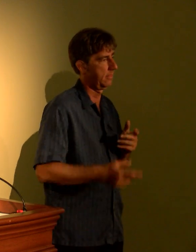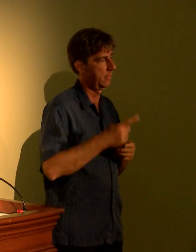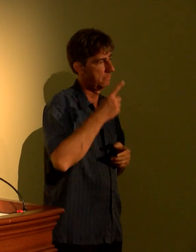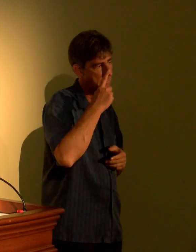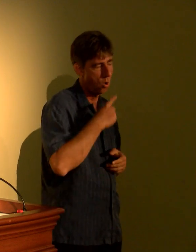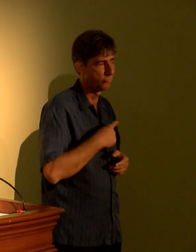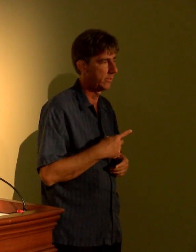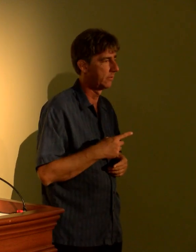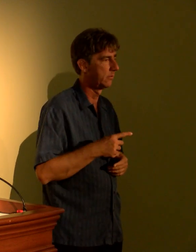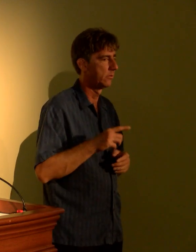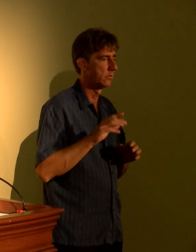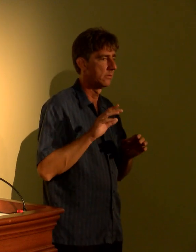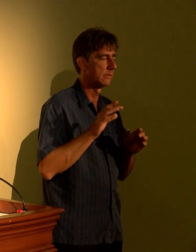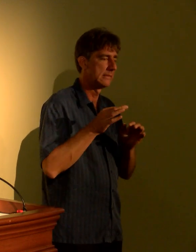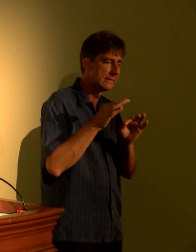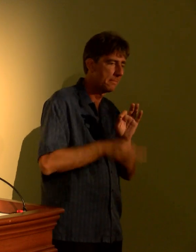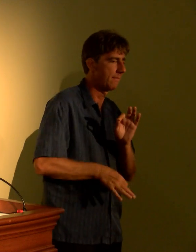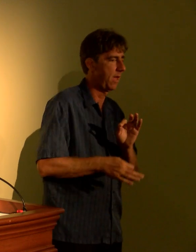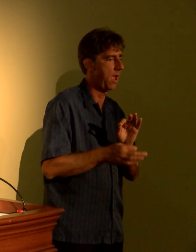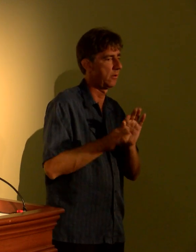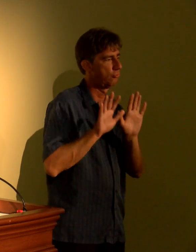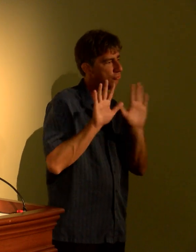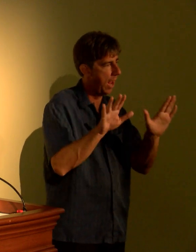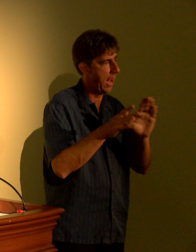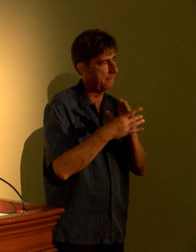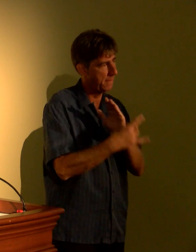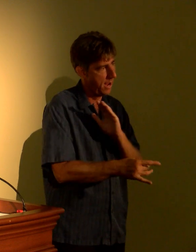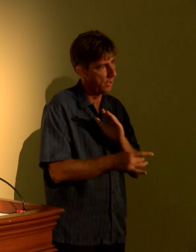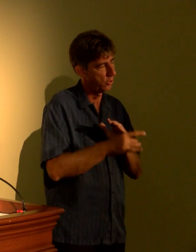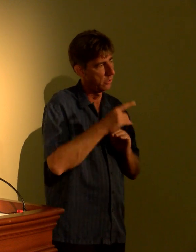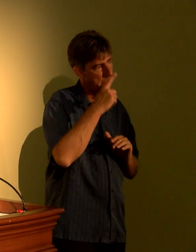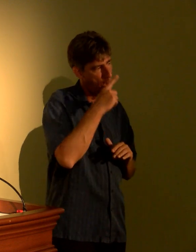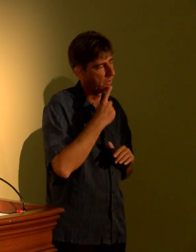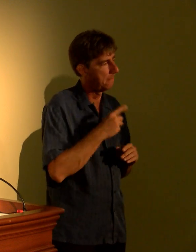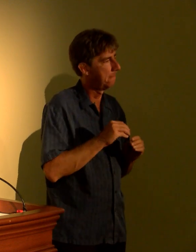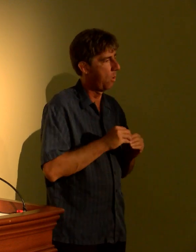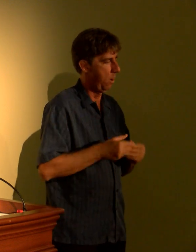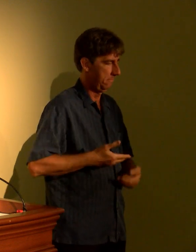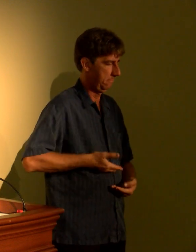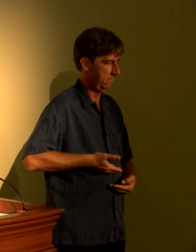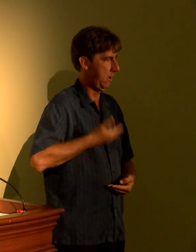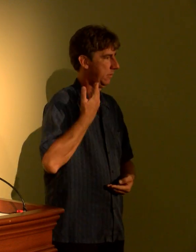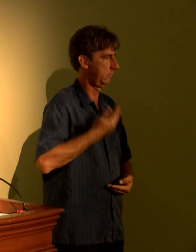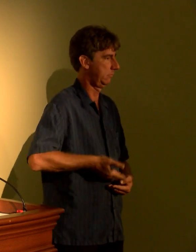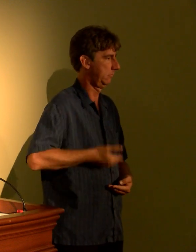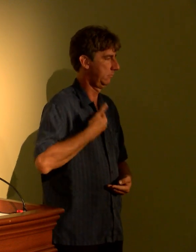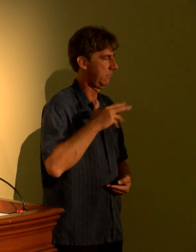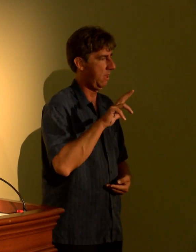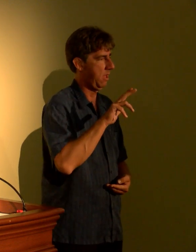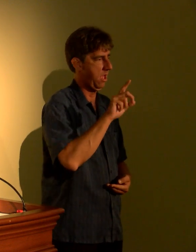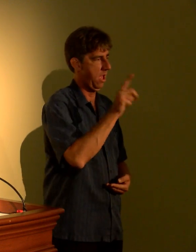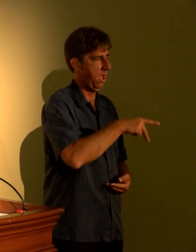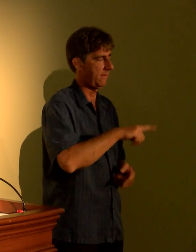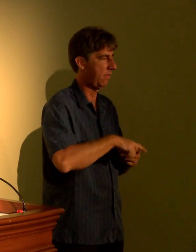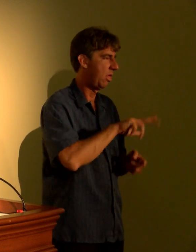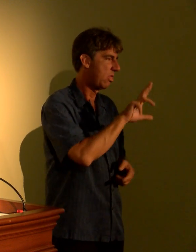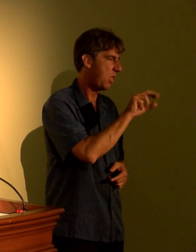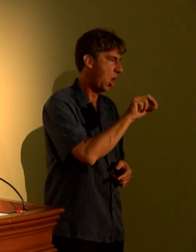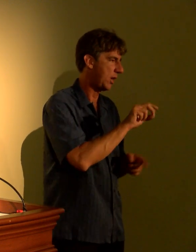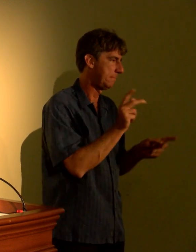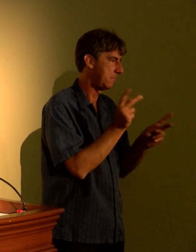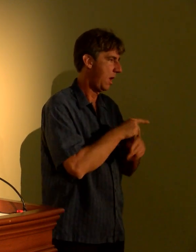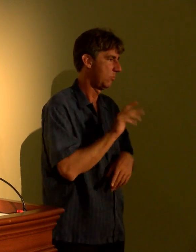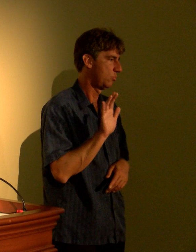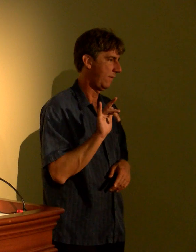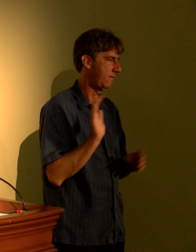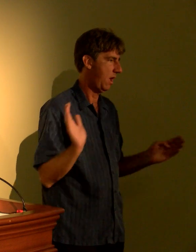simplified grand manner portraits, and does more and more bust or half-length likenesses, usually about 30 inches by 25 inches, with